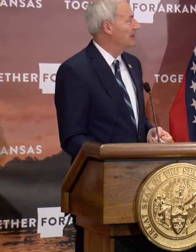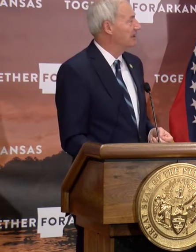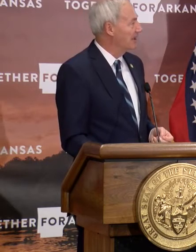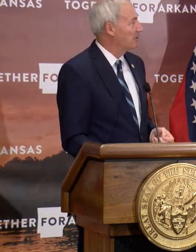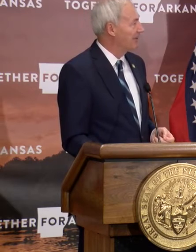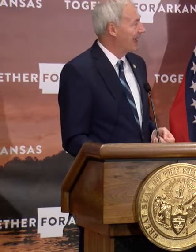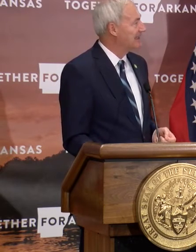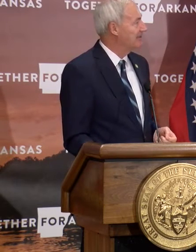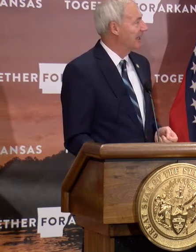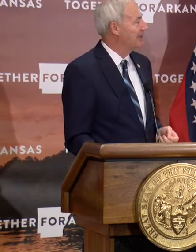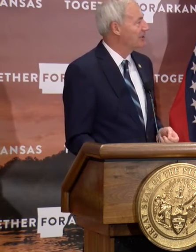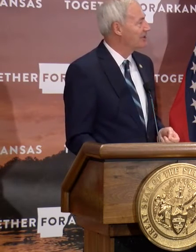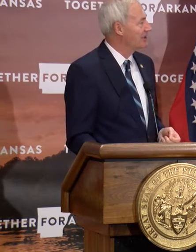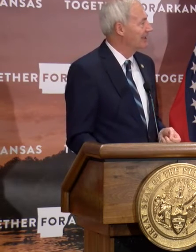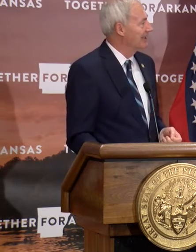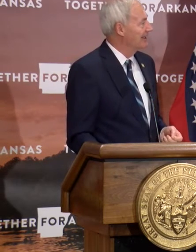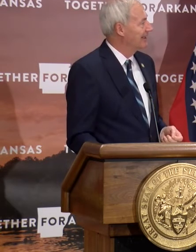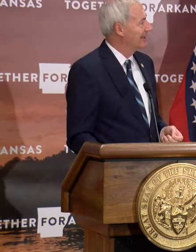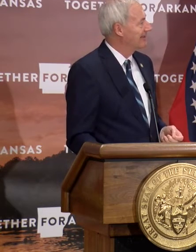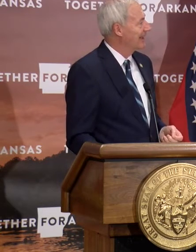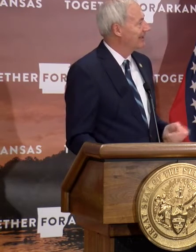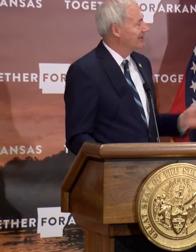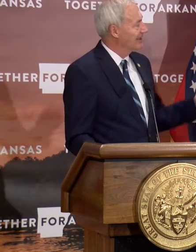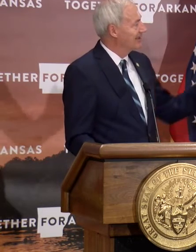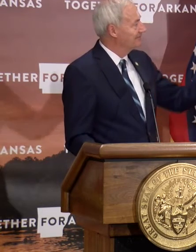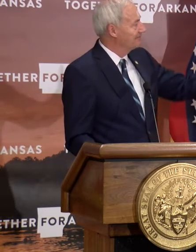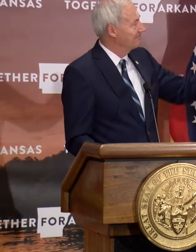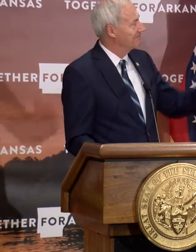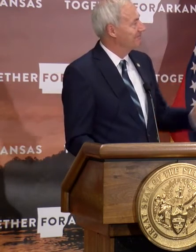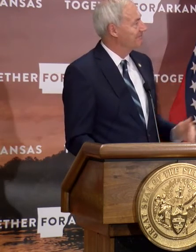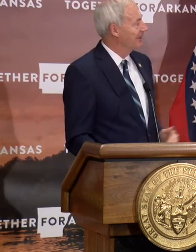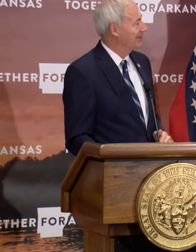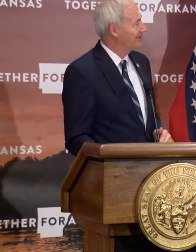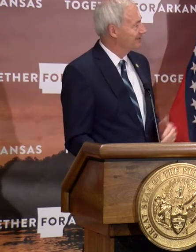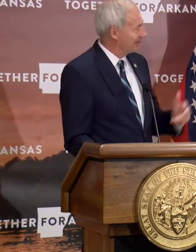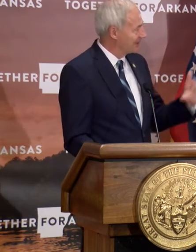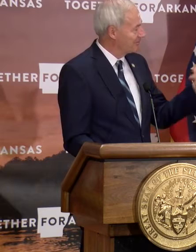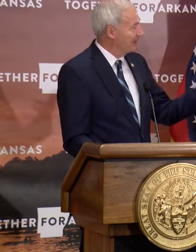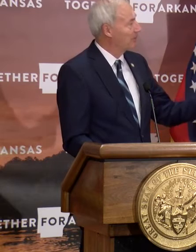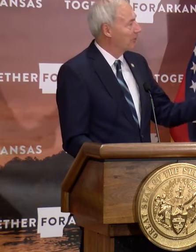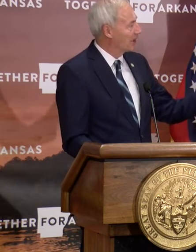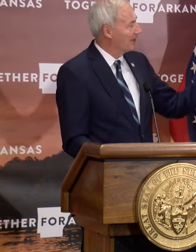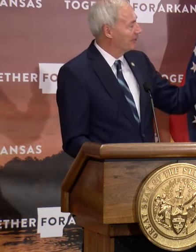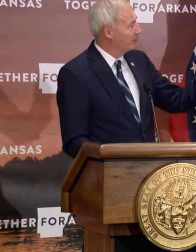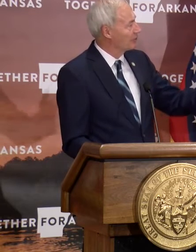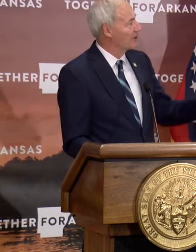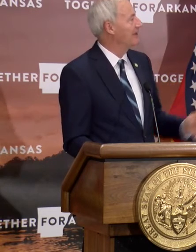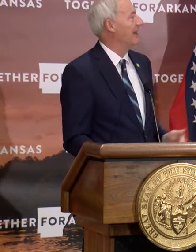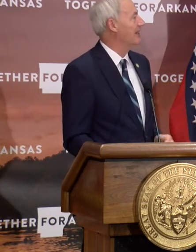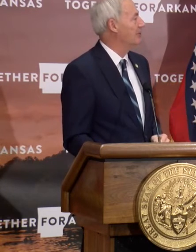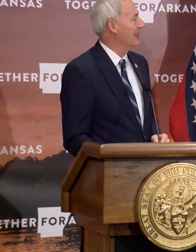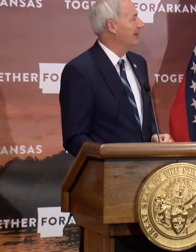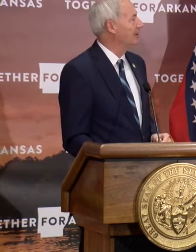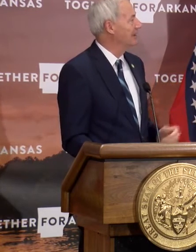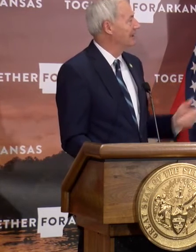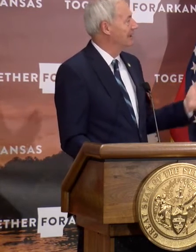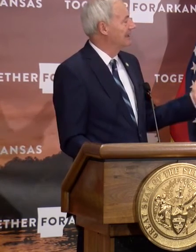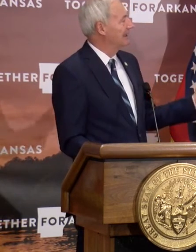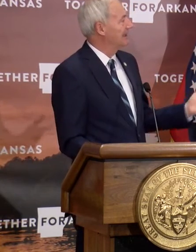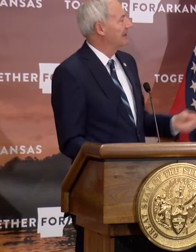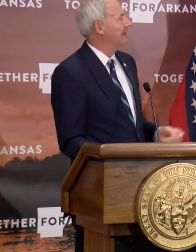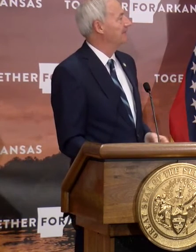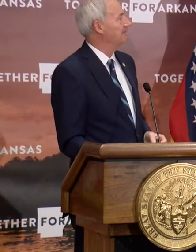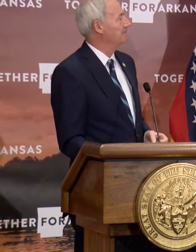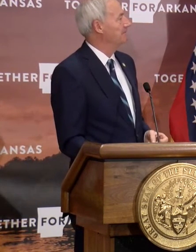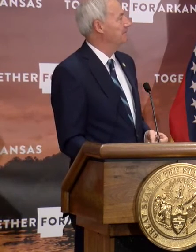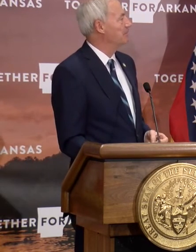is the number of active cases that as people recover, you'll see that go down.